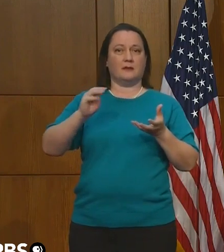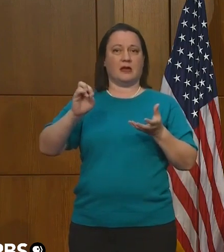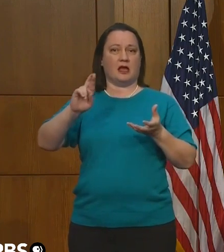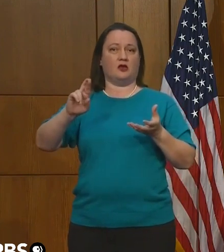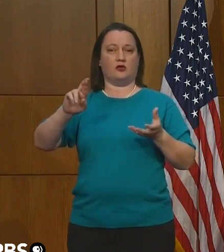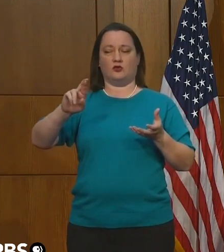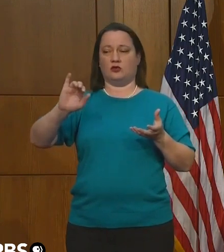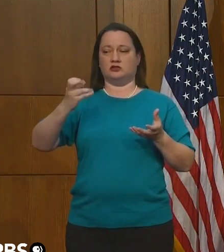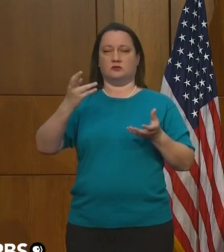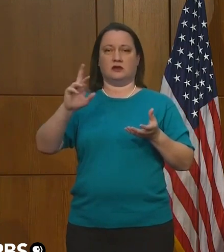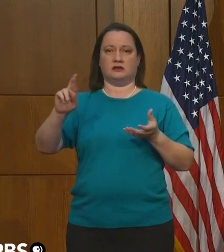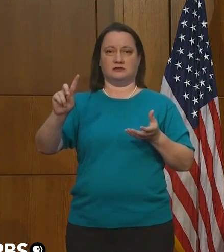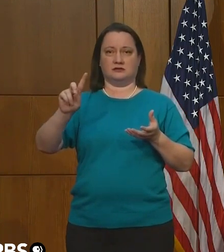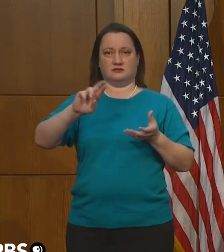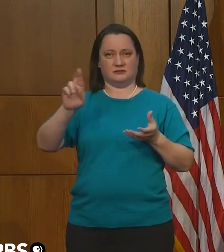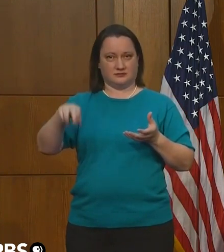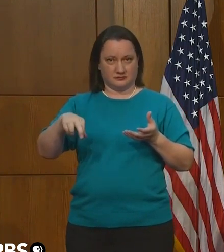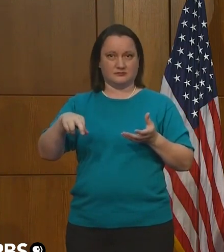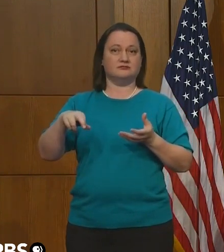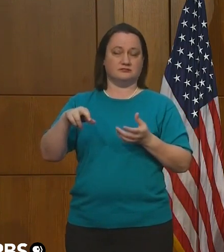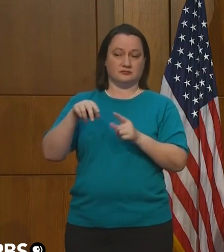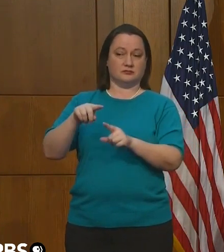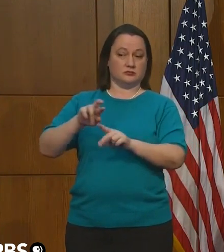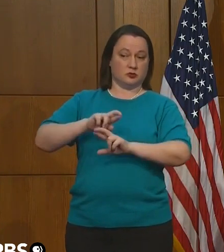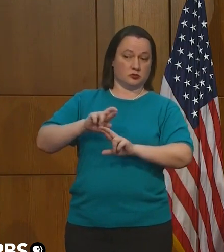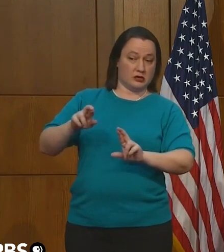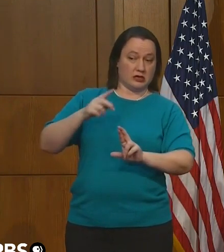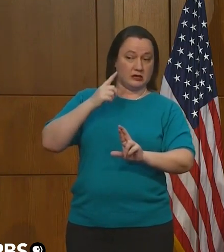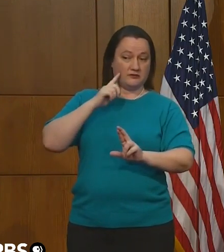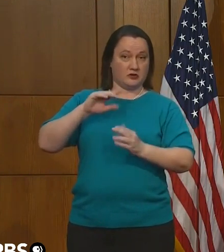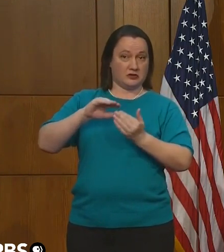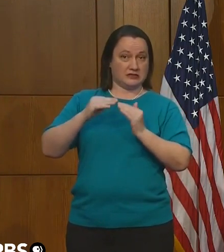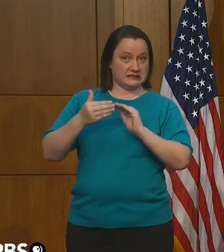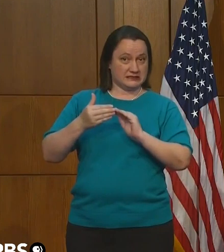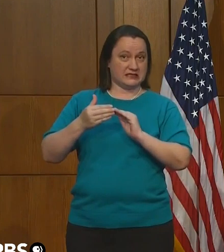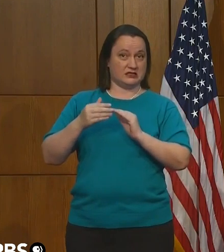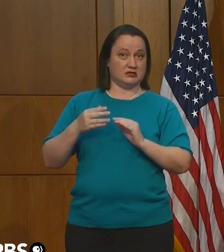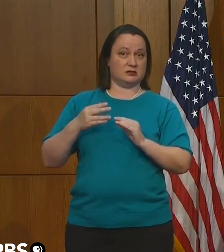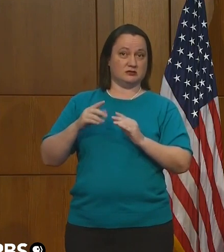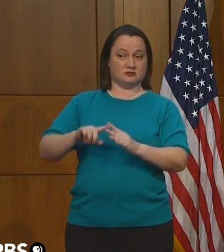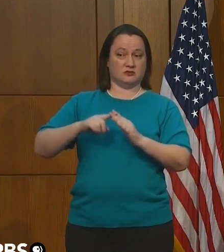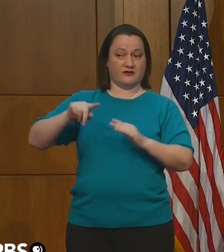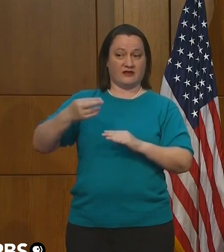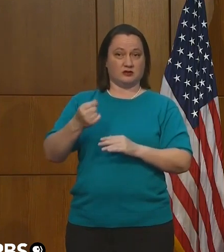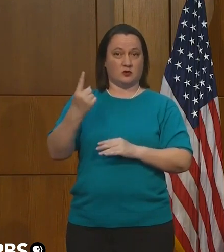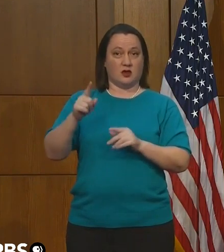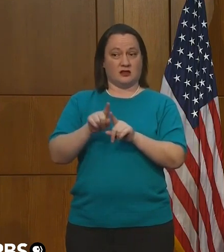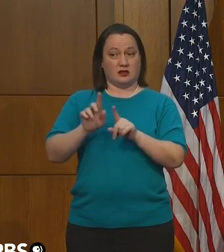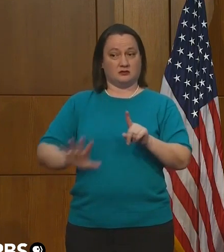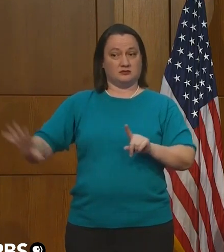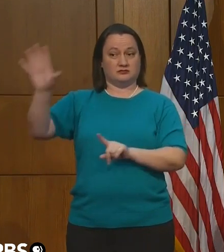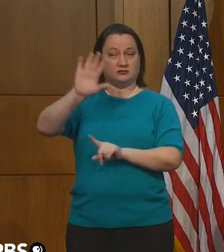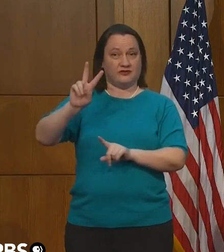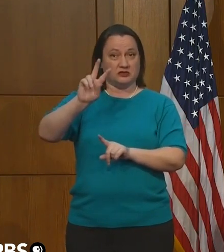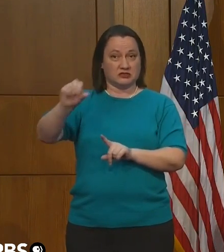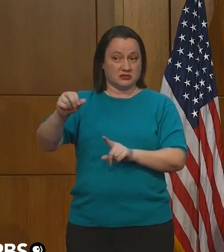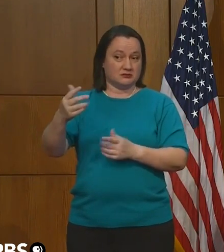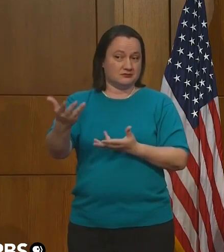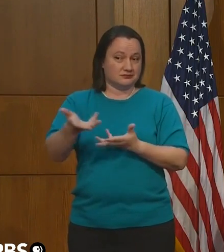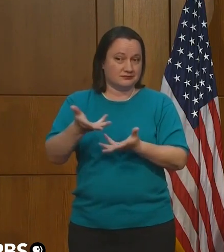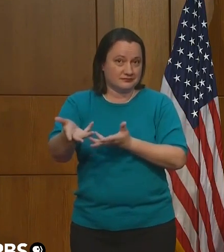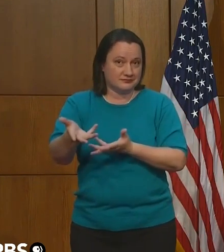of Richmond on the city joining all other Virginia localities in phase one. We'll have more information